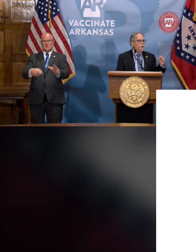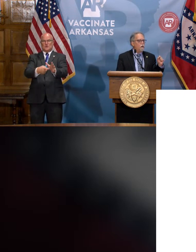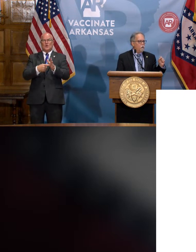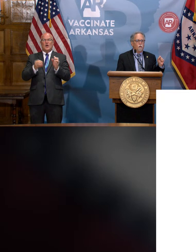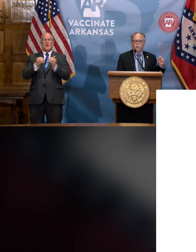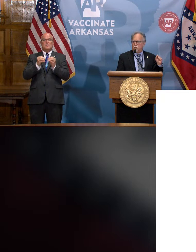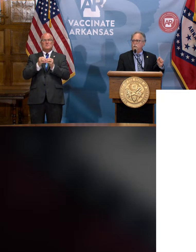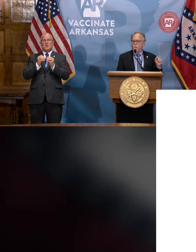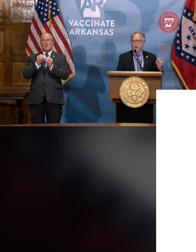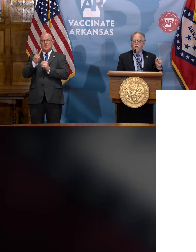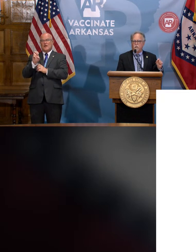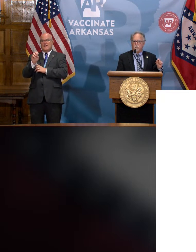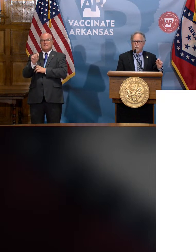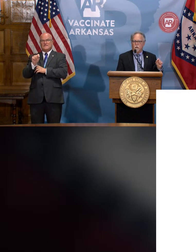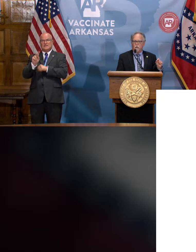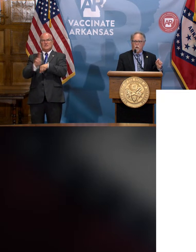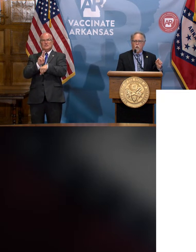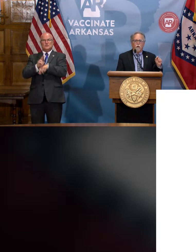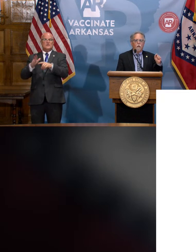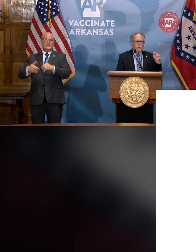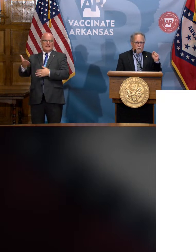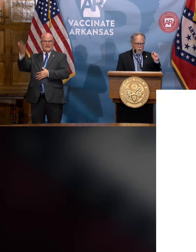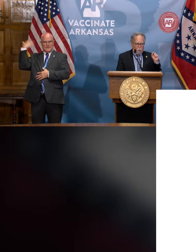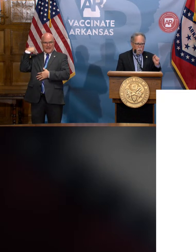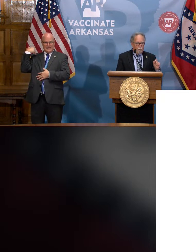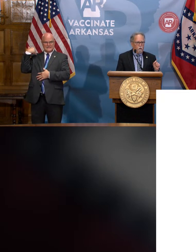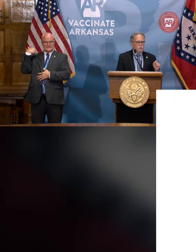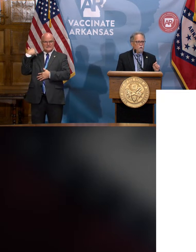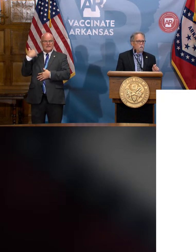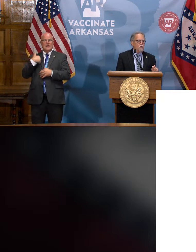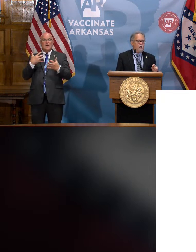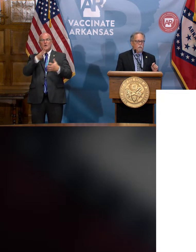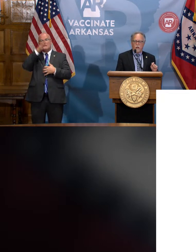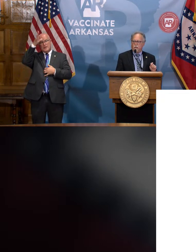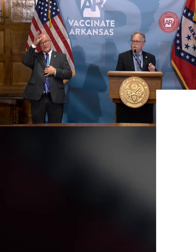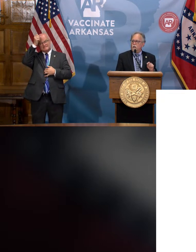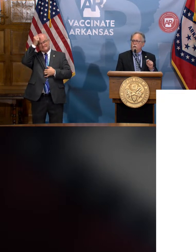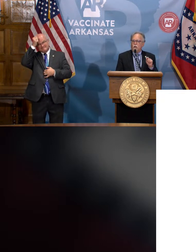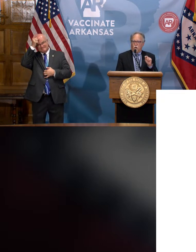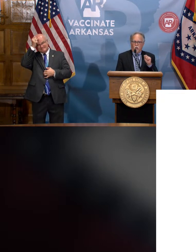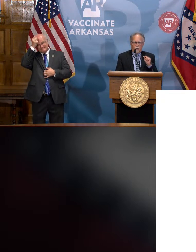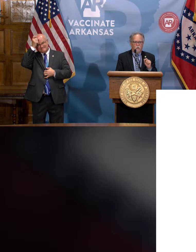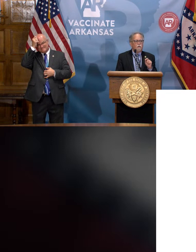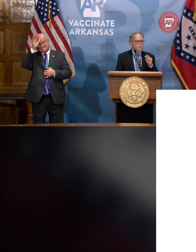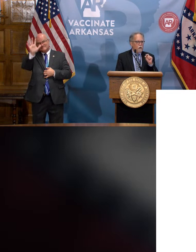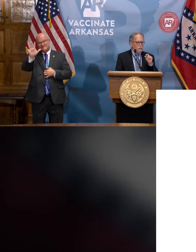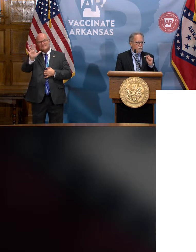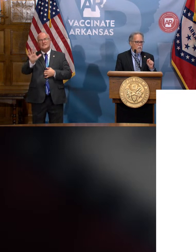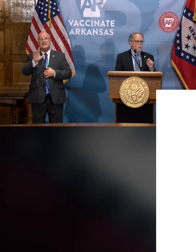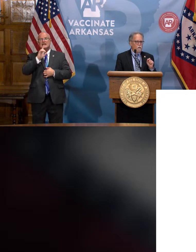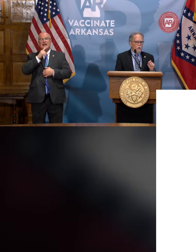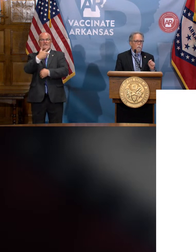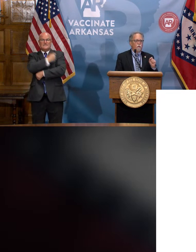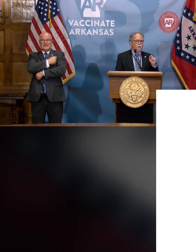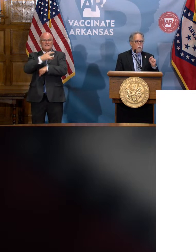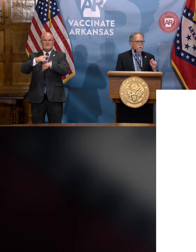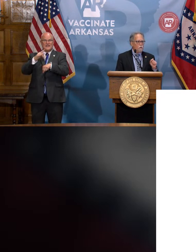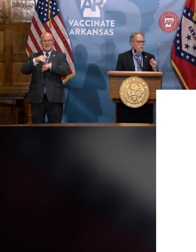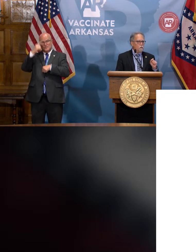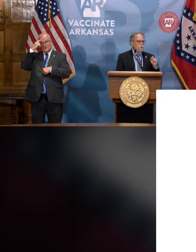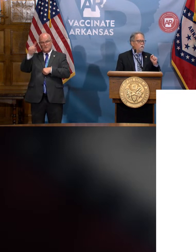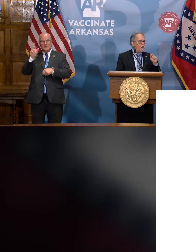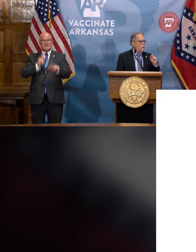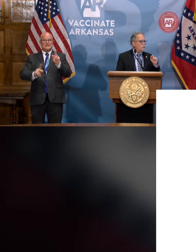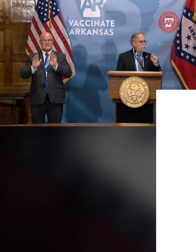more ventilator use than in the past. So I want parents to understand that there is vaccine available for